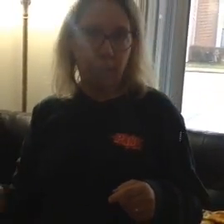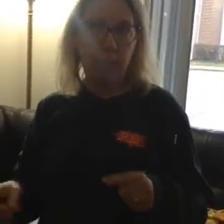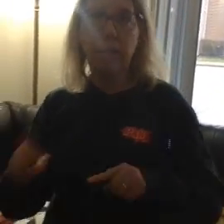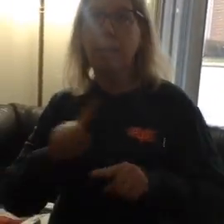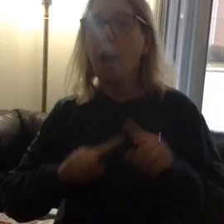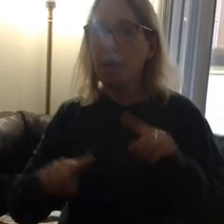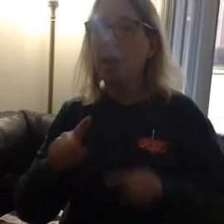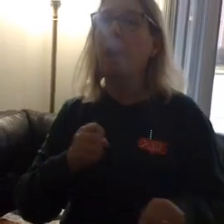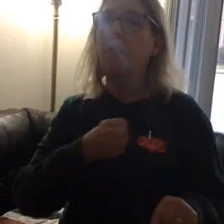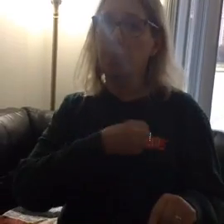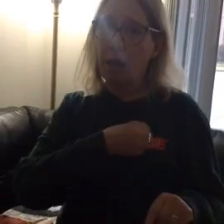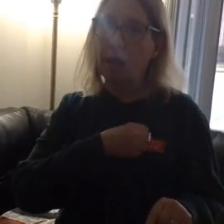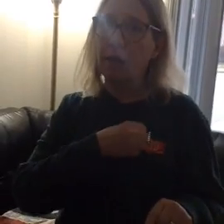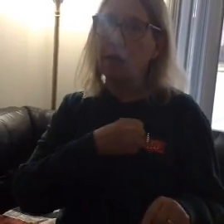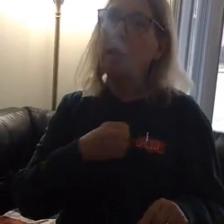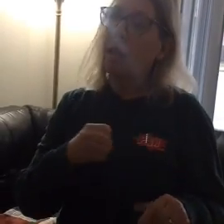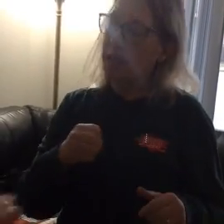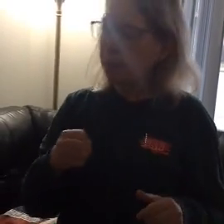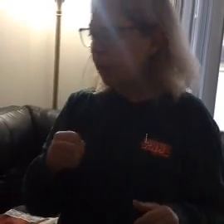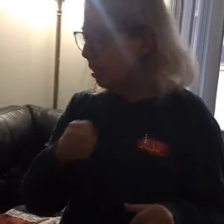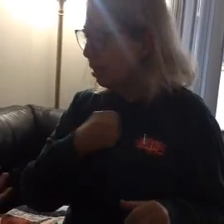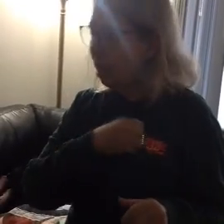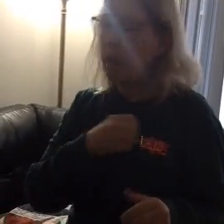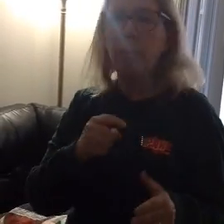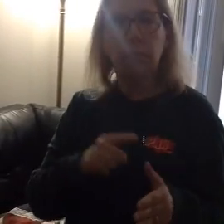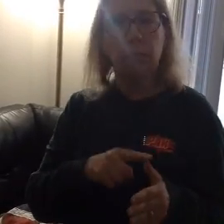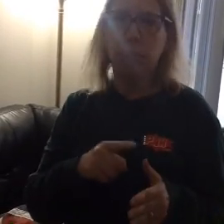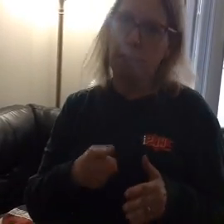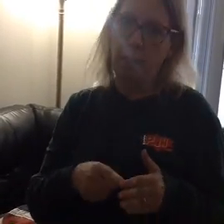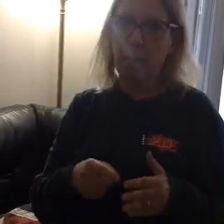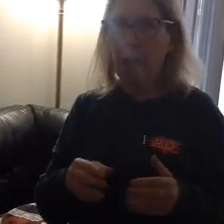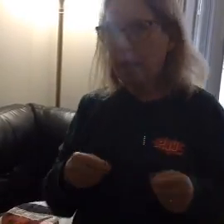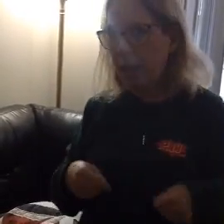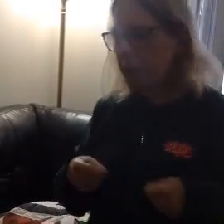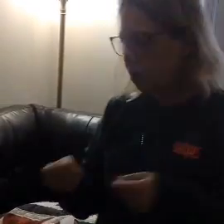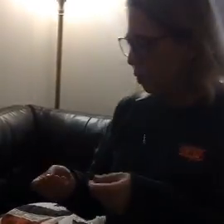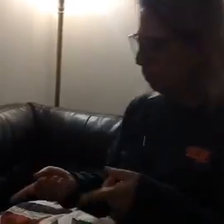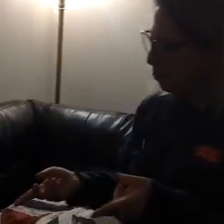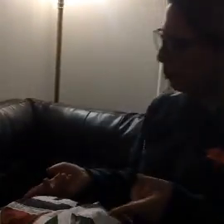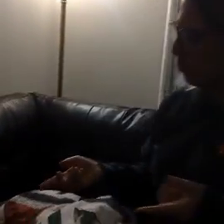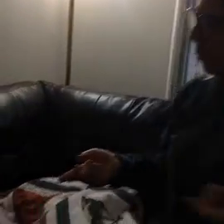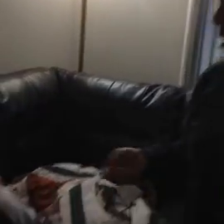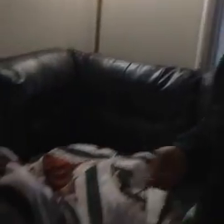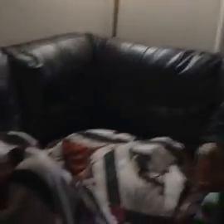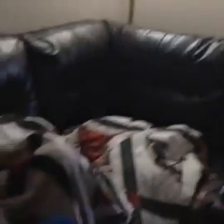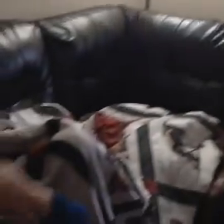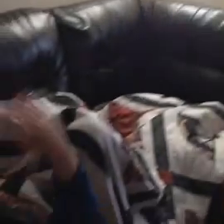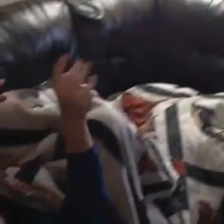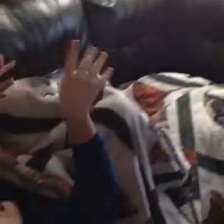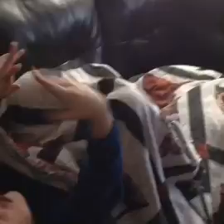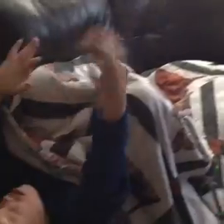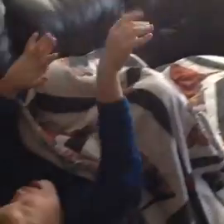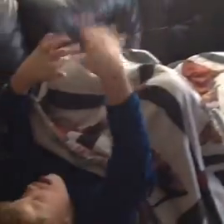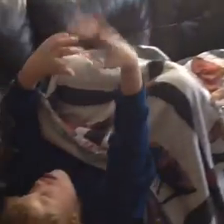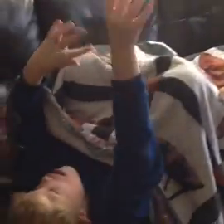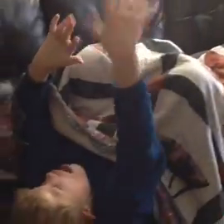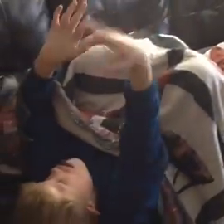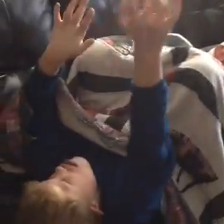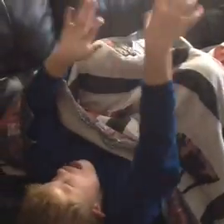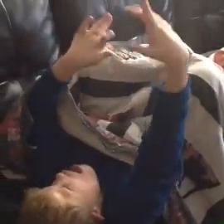to sign for blanket. And when he signed, then I gave it to him. So we try